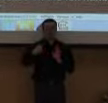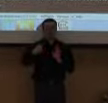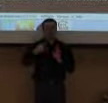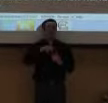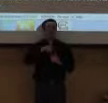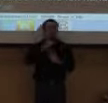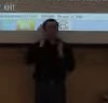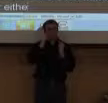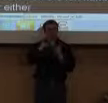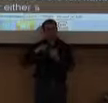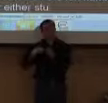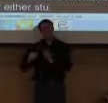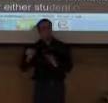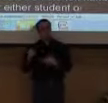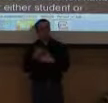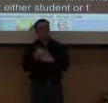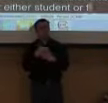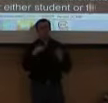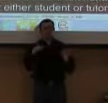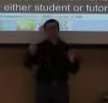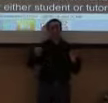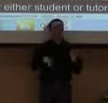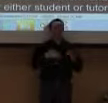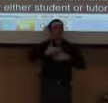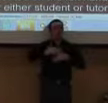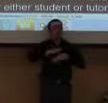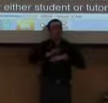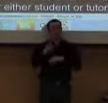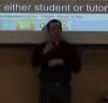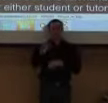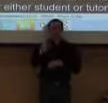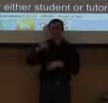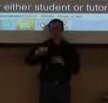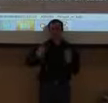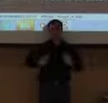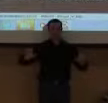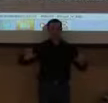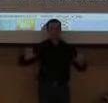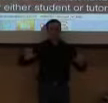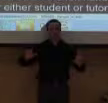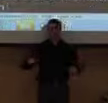either the tutor or student, another window you have open on your desktop while you're in the Hangout.